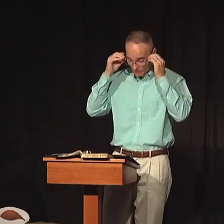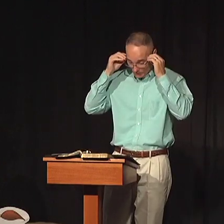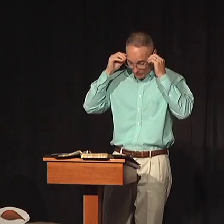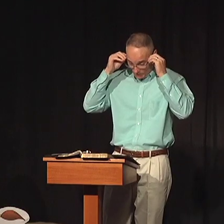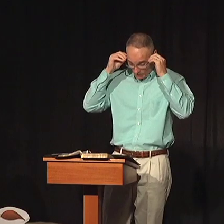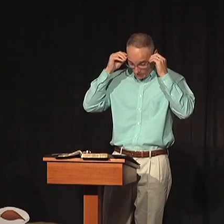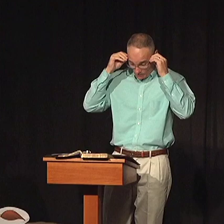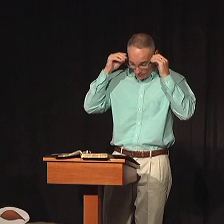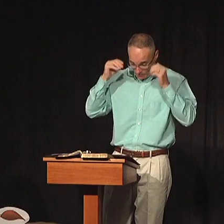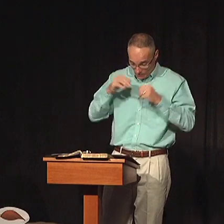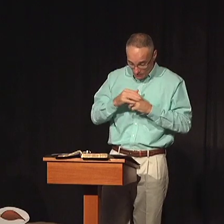this morning.